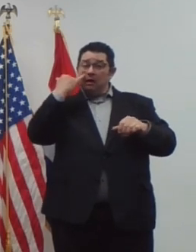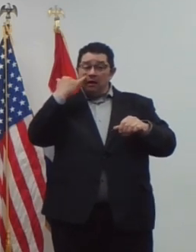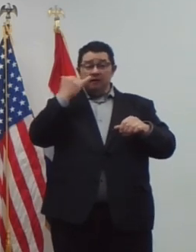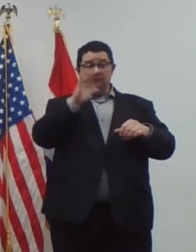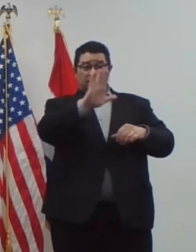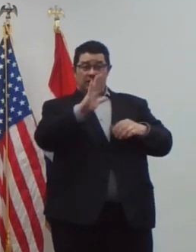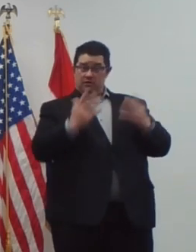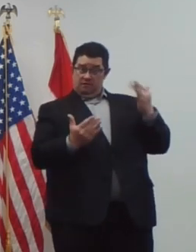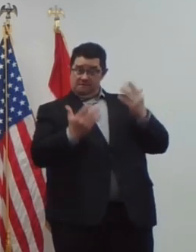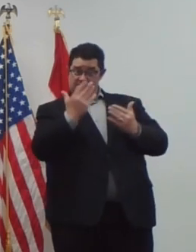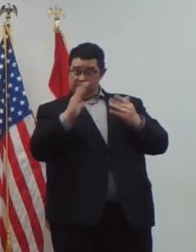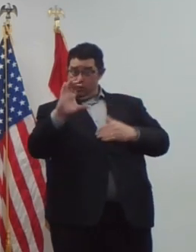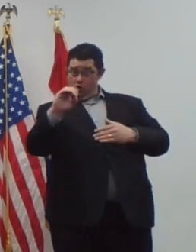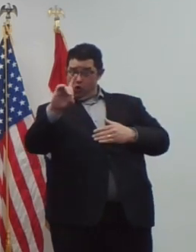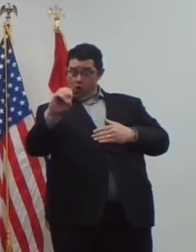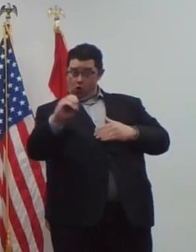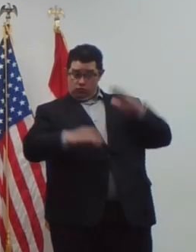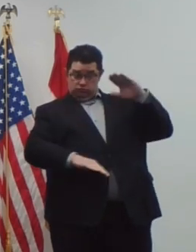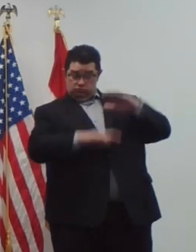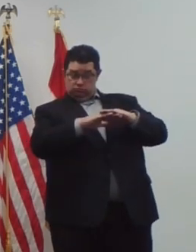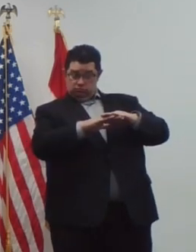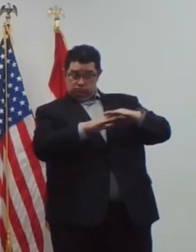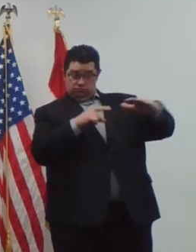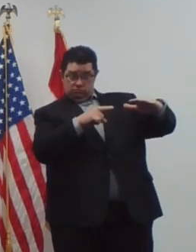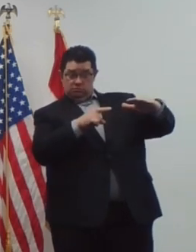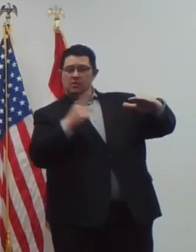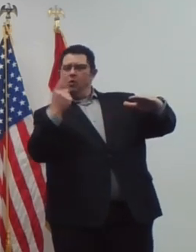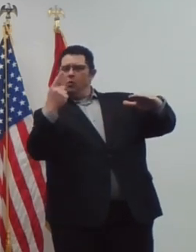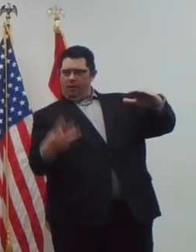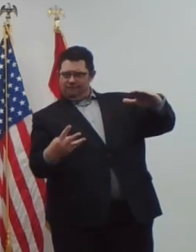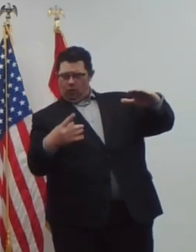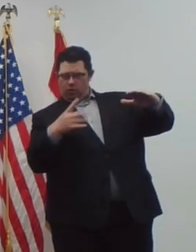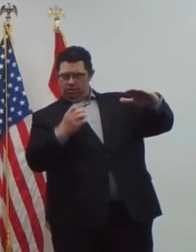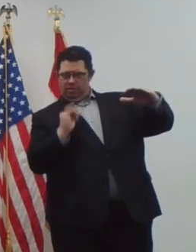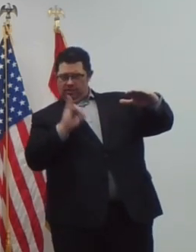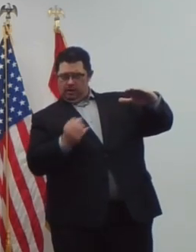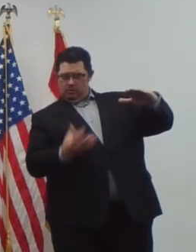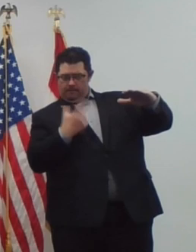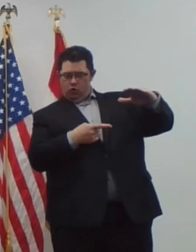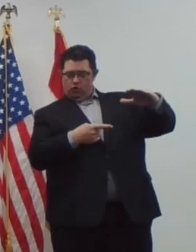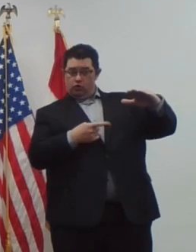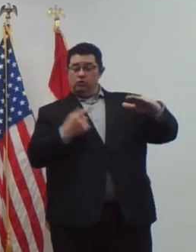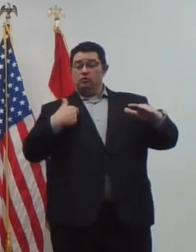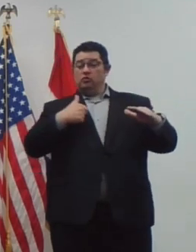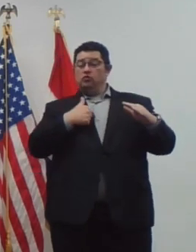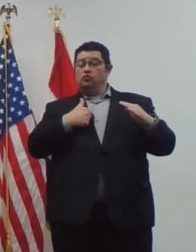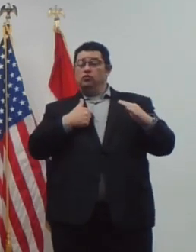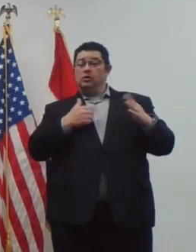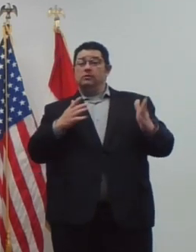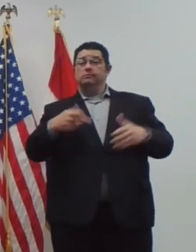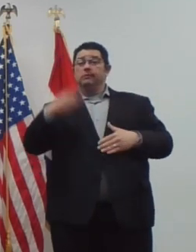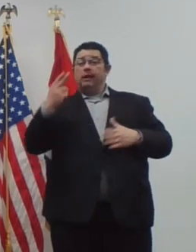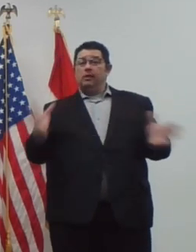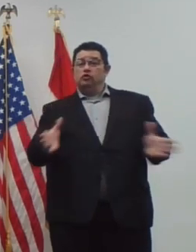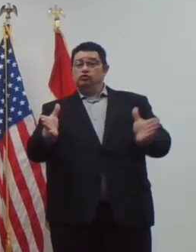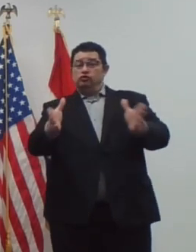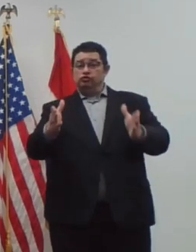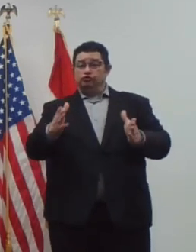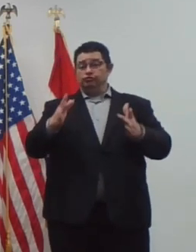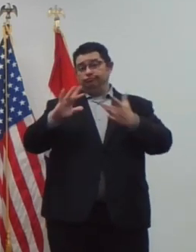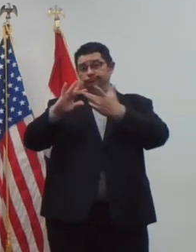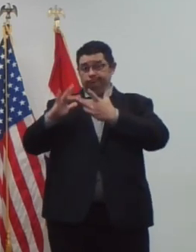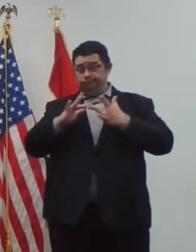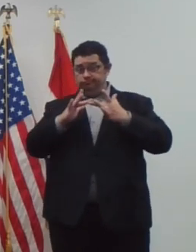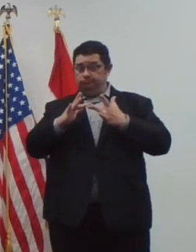are social distancing, and we highly encourage masks. I have heard, however, from